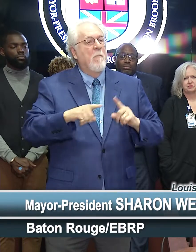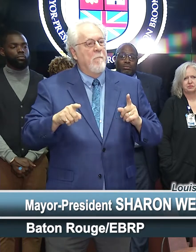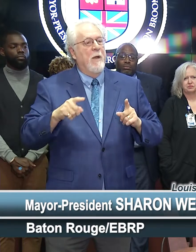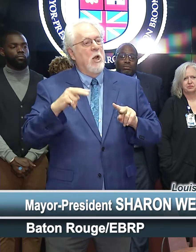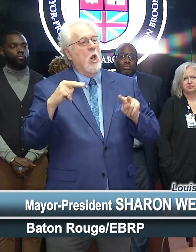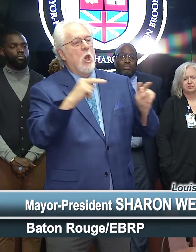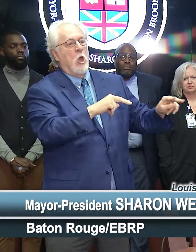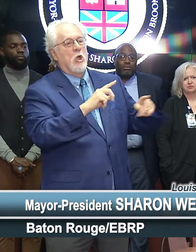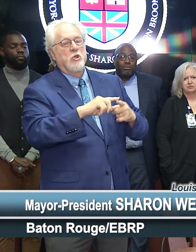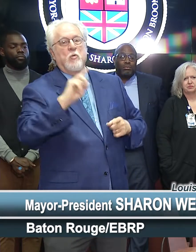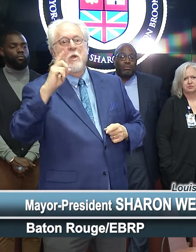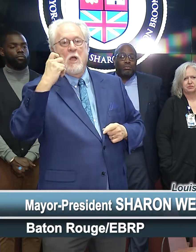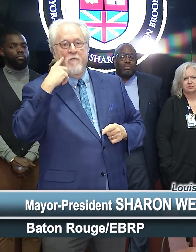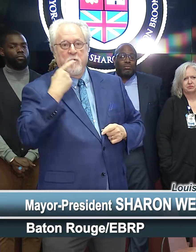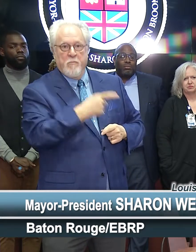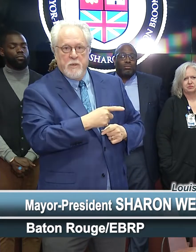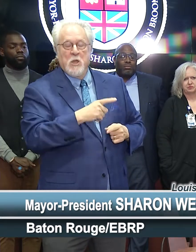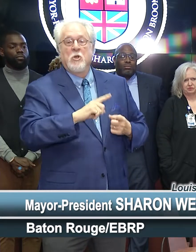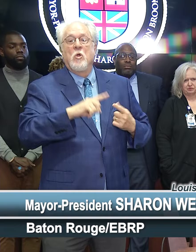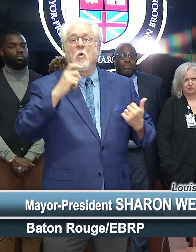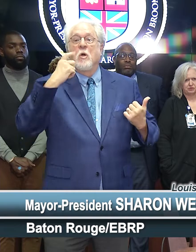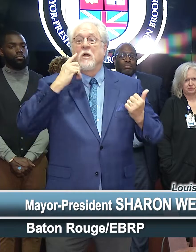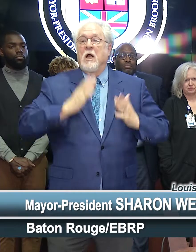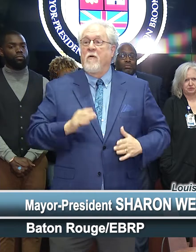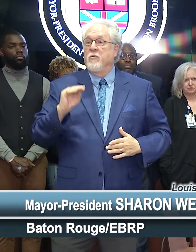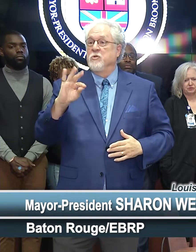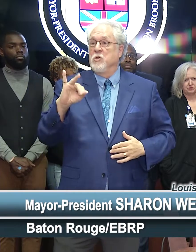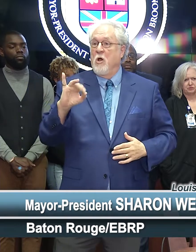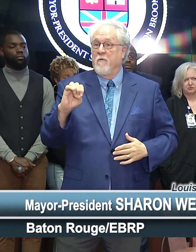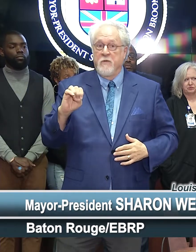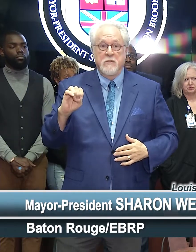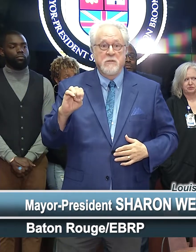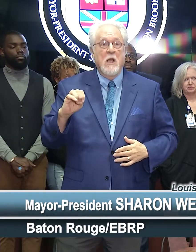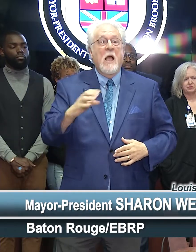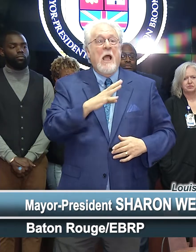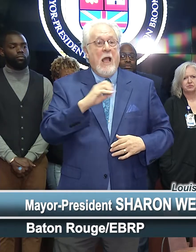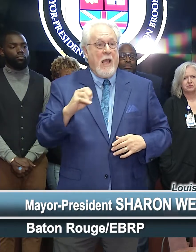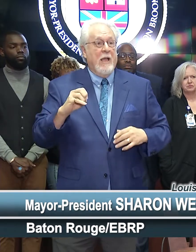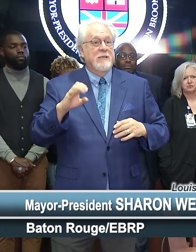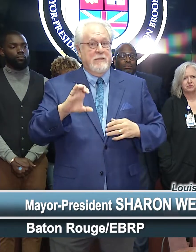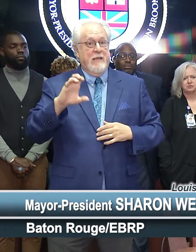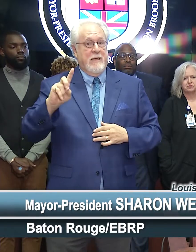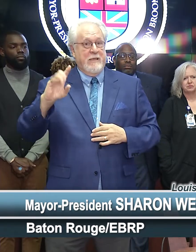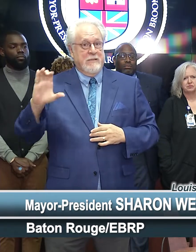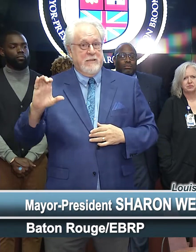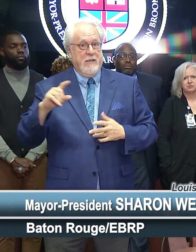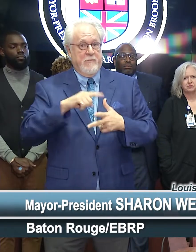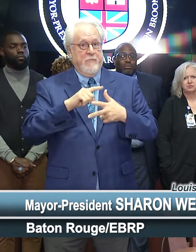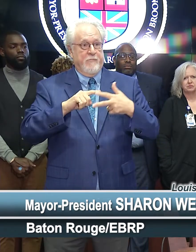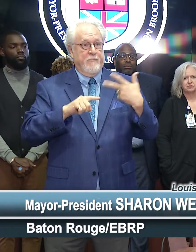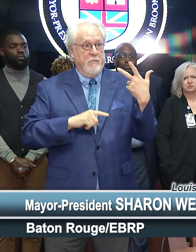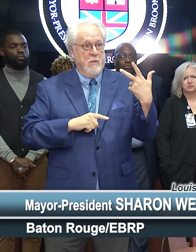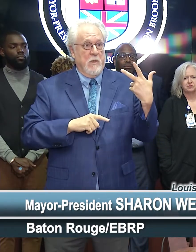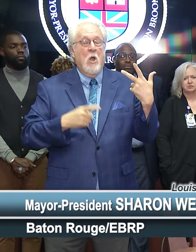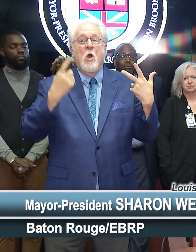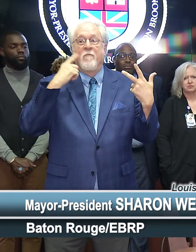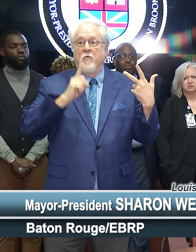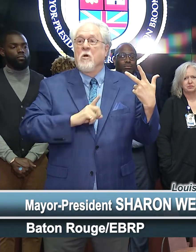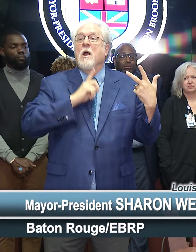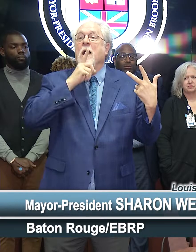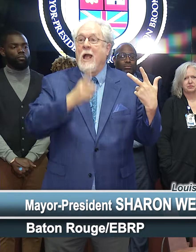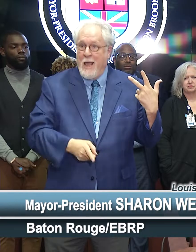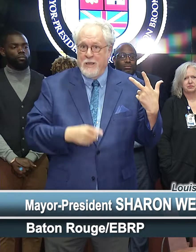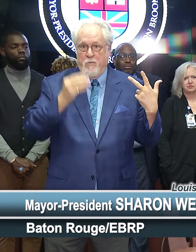city parish government, to the governor's office, and to the CDC for